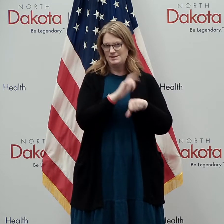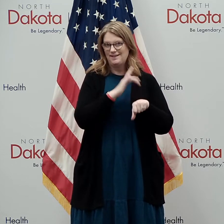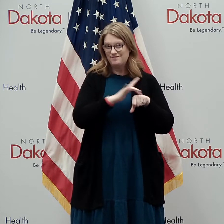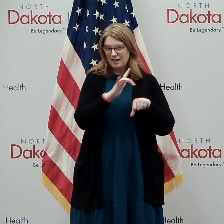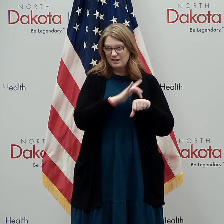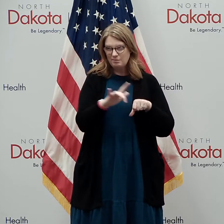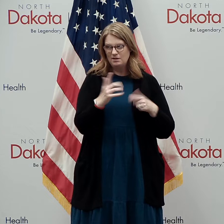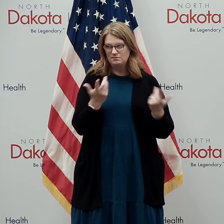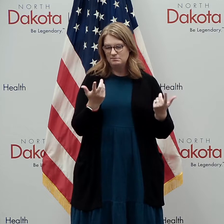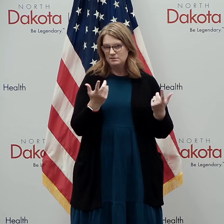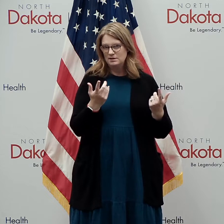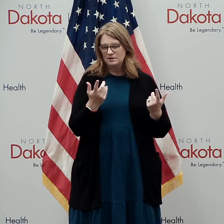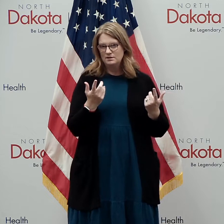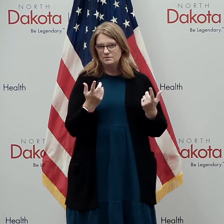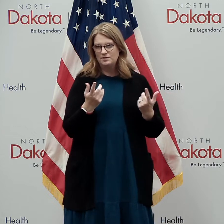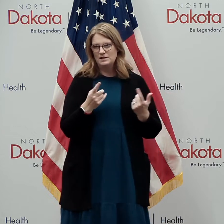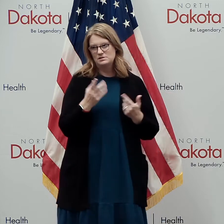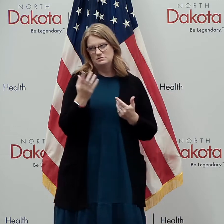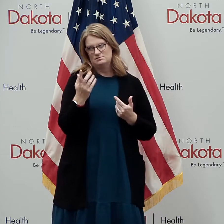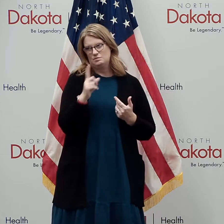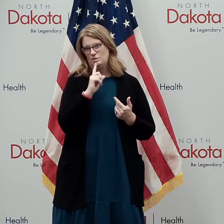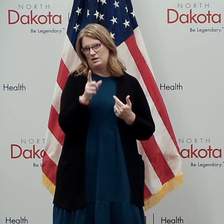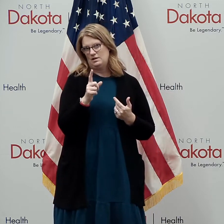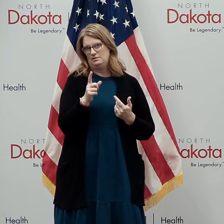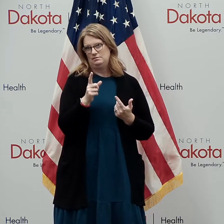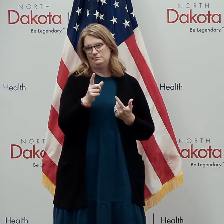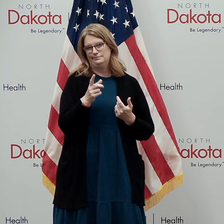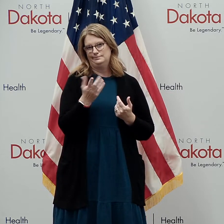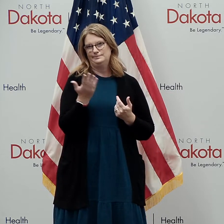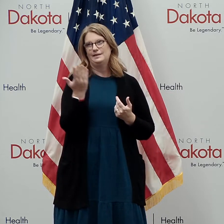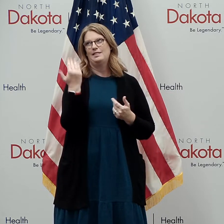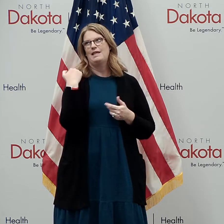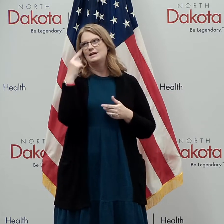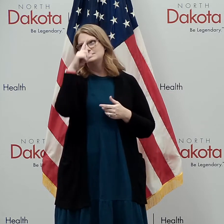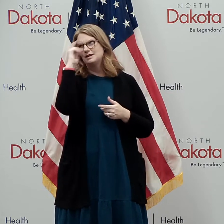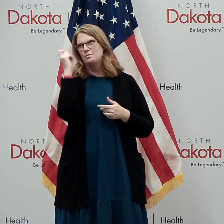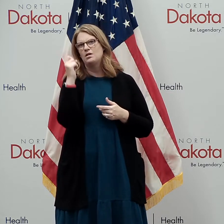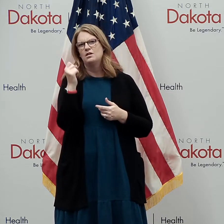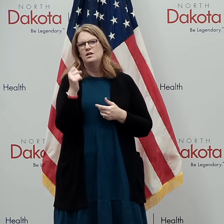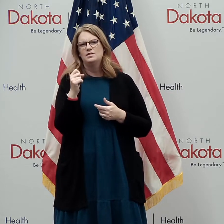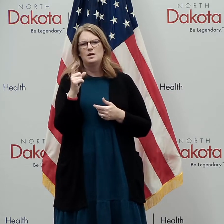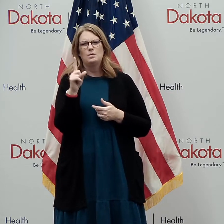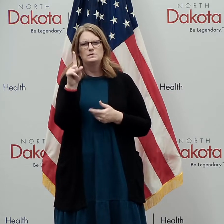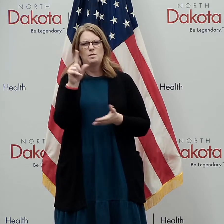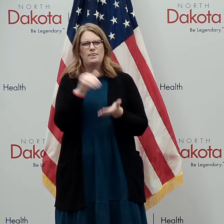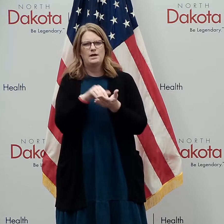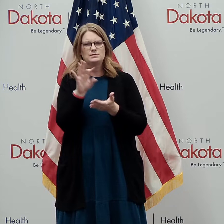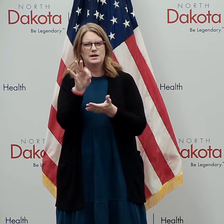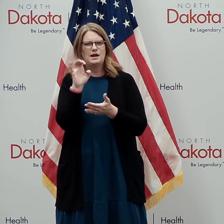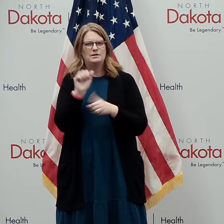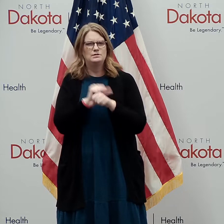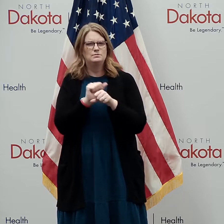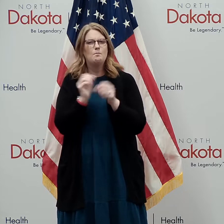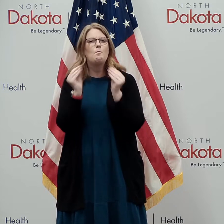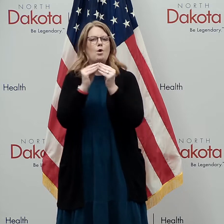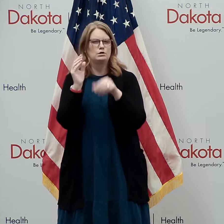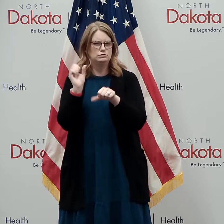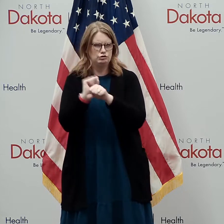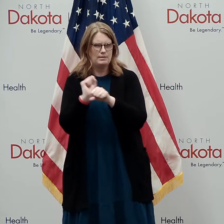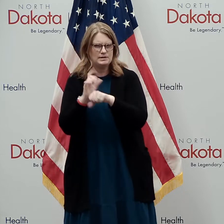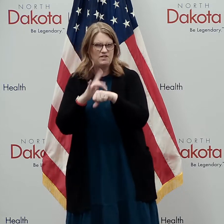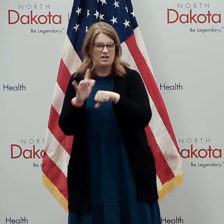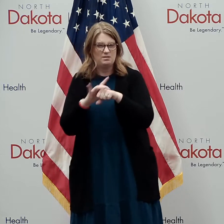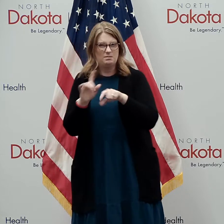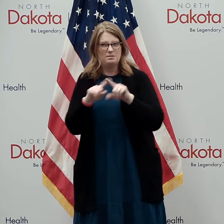only about 1,900 fewer jobs than were available last summer at the same time. We're seeing the number of